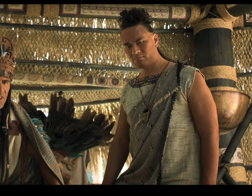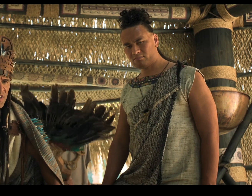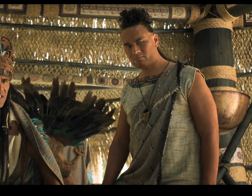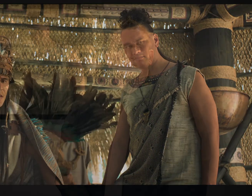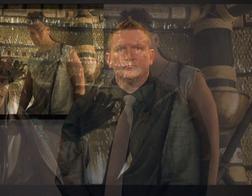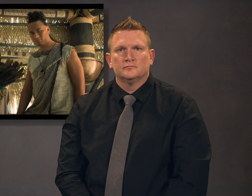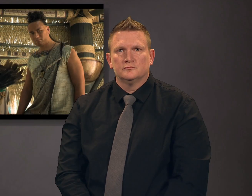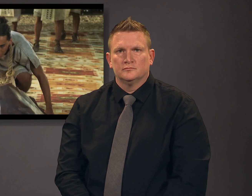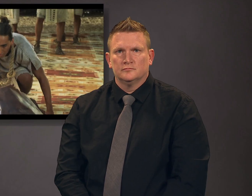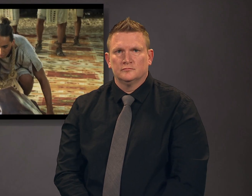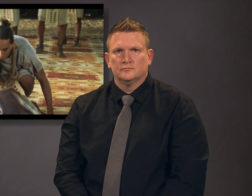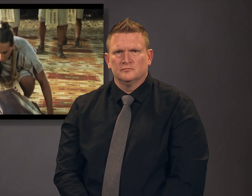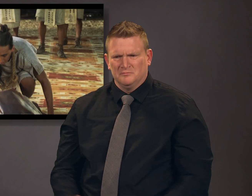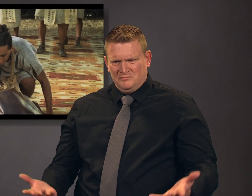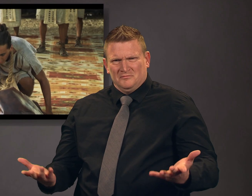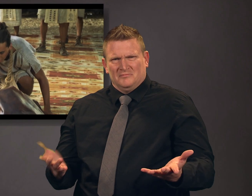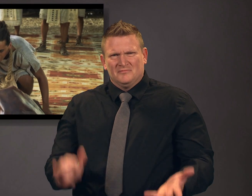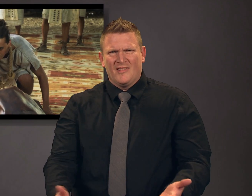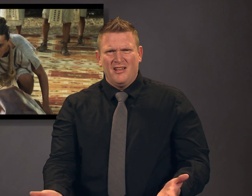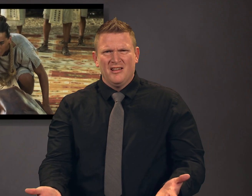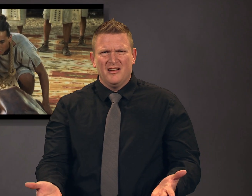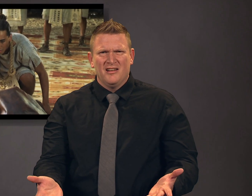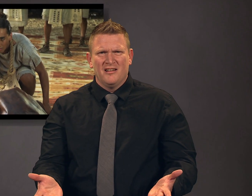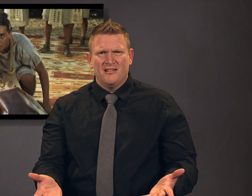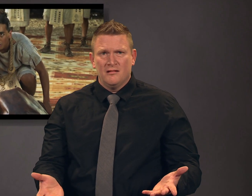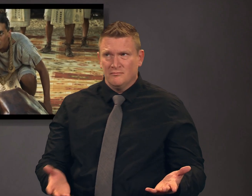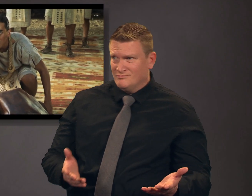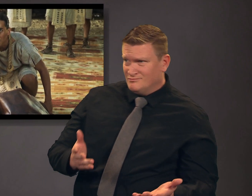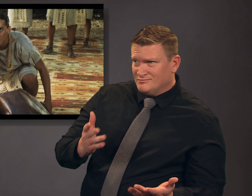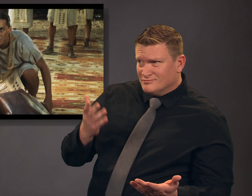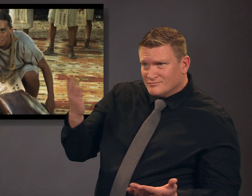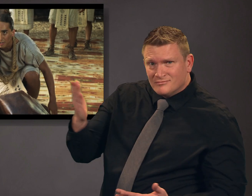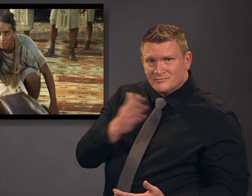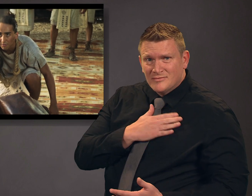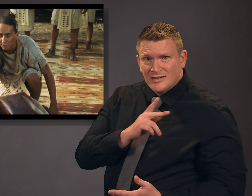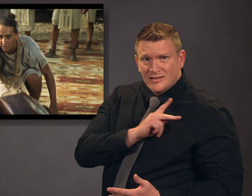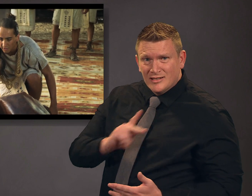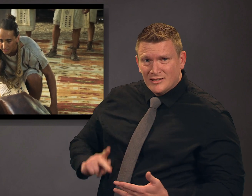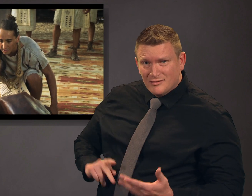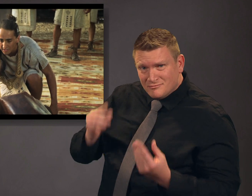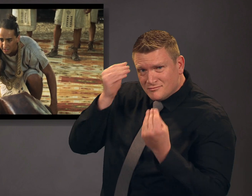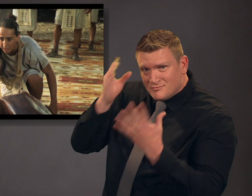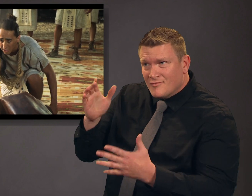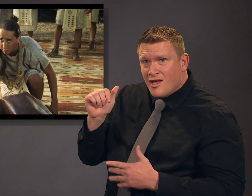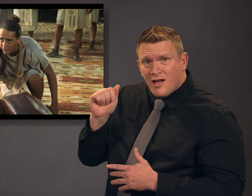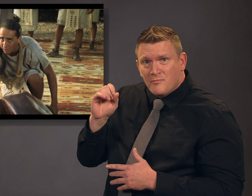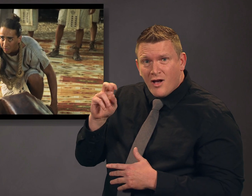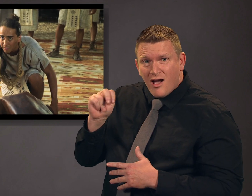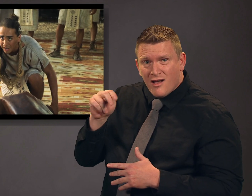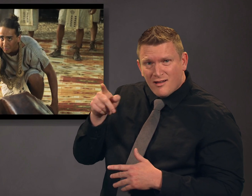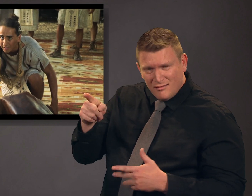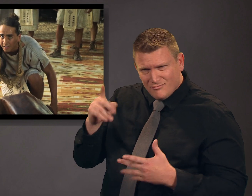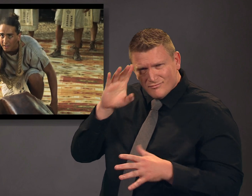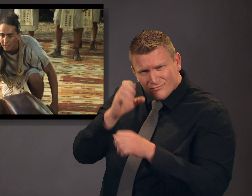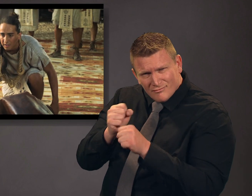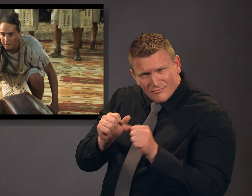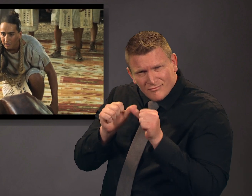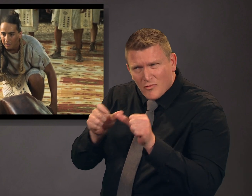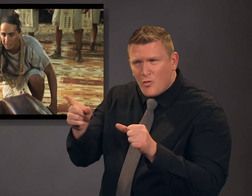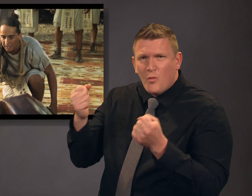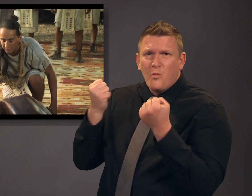What is this? My king, we have come to tell you of the faithfulness and great power of Ammon,